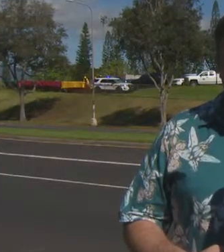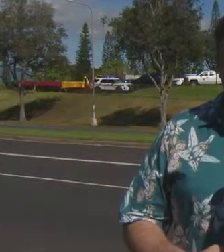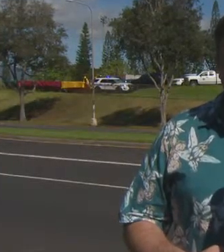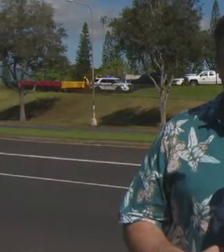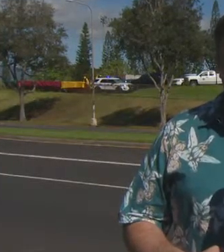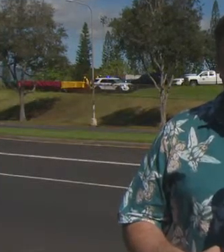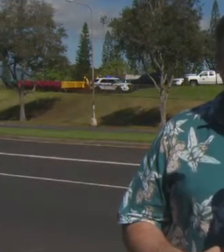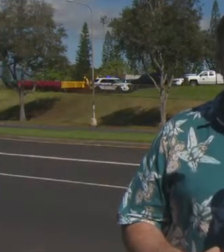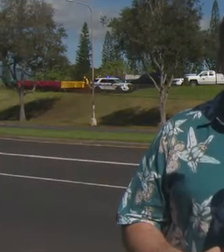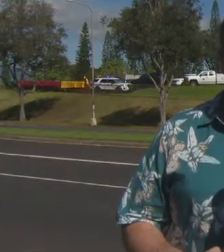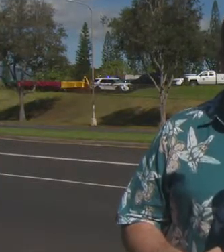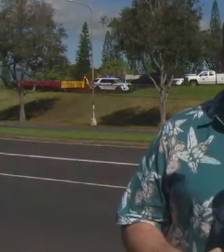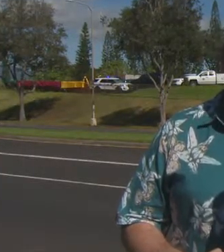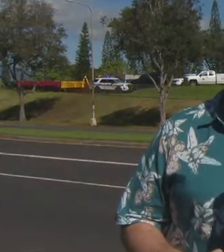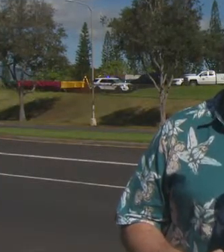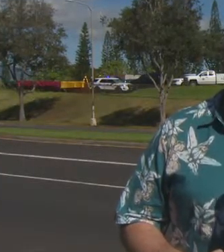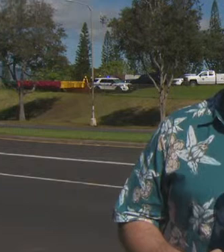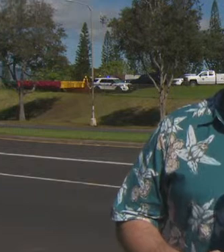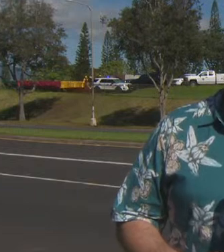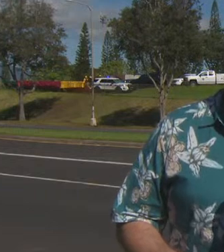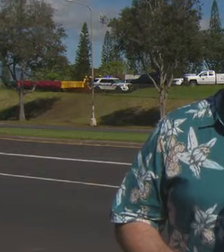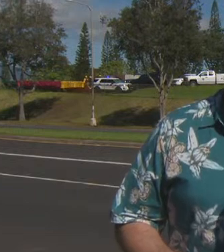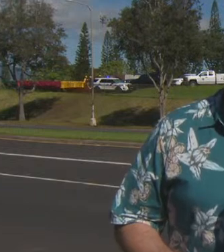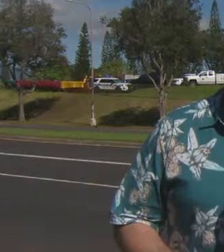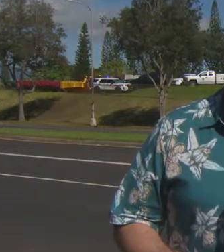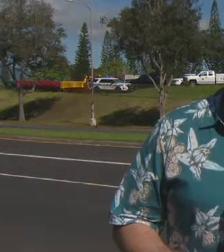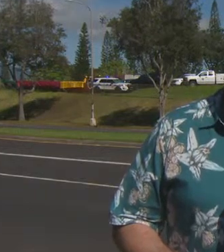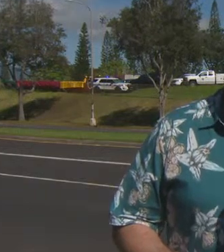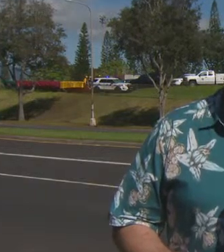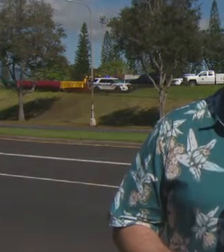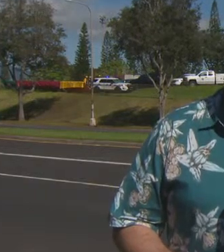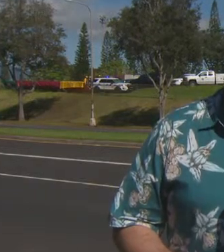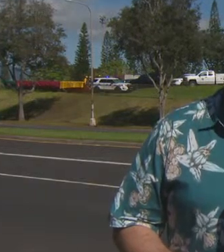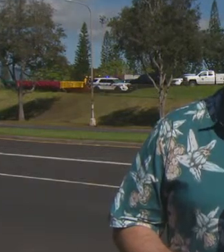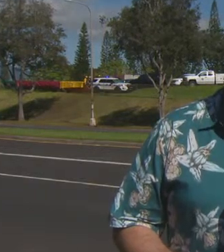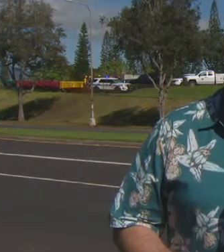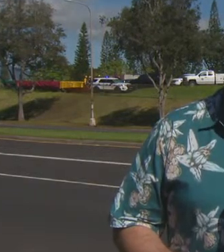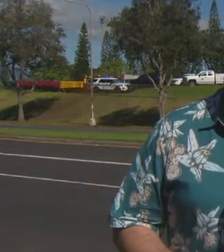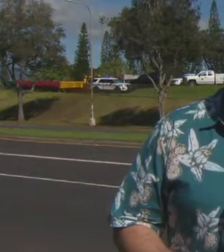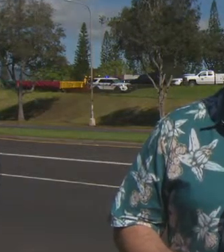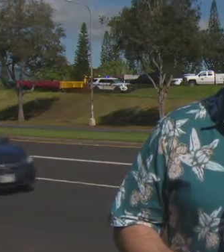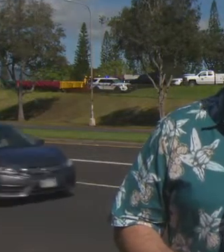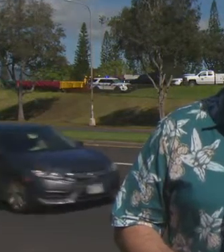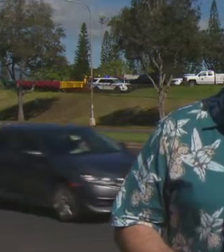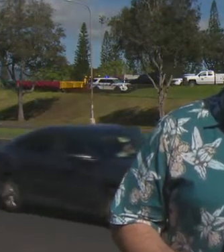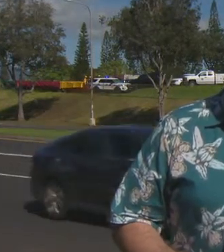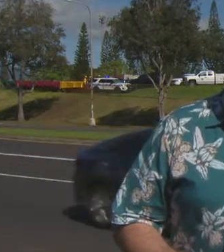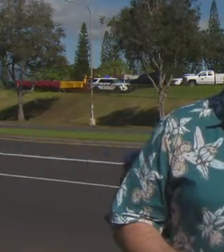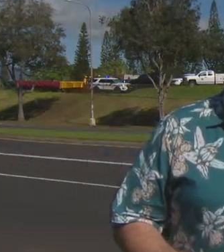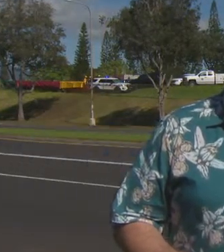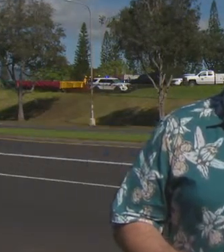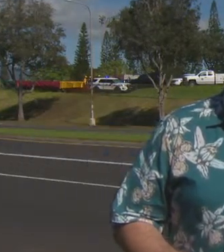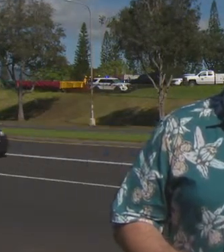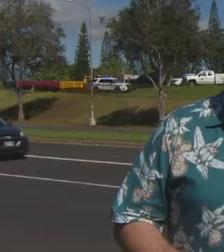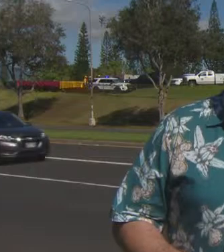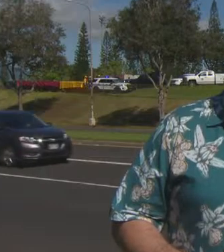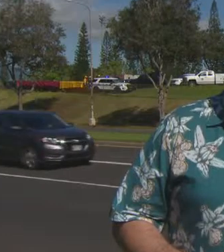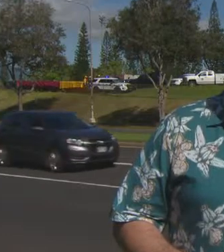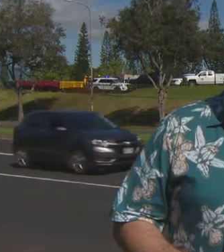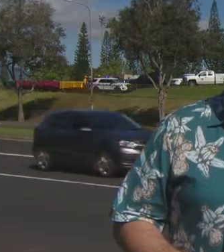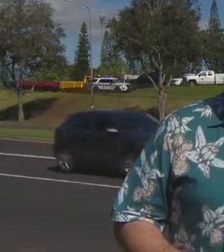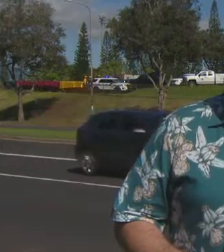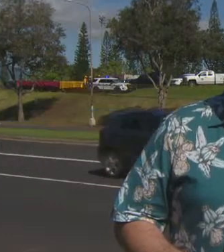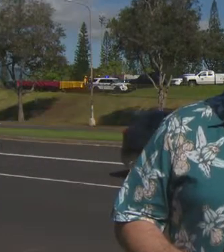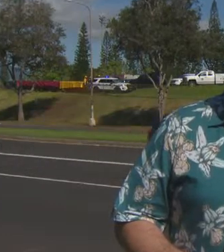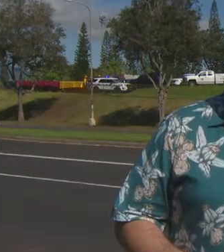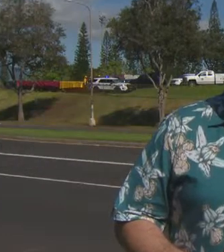believe they have the person that they were looking for. We'll continue to keep you updated here as we learn more details at Mililani High School. Reporting